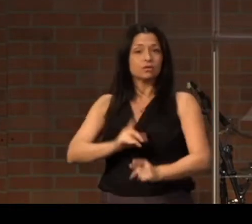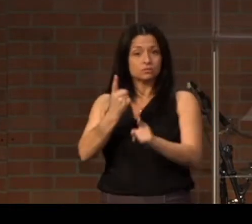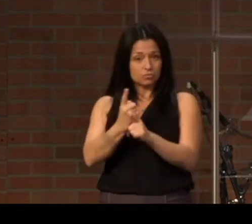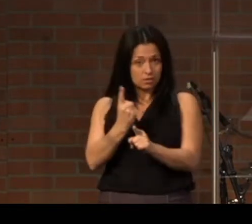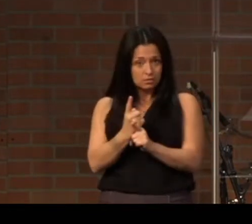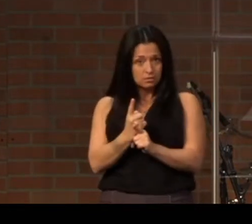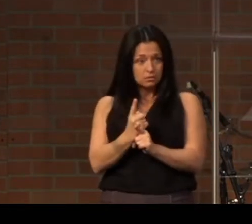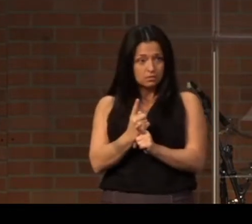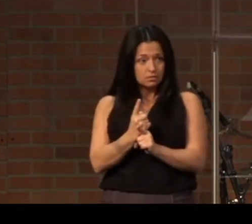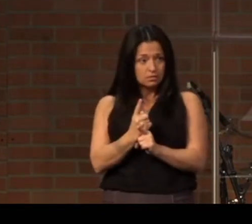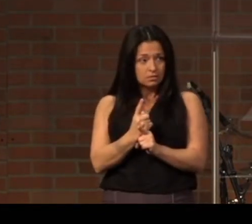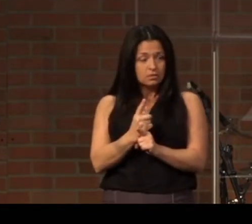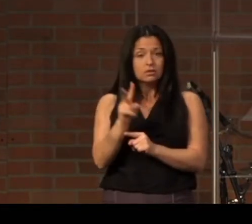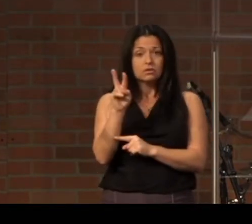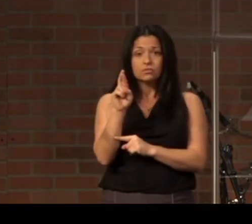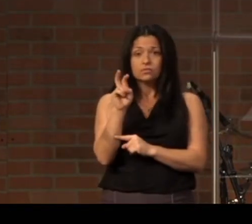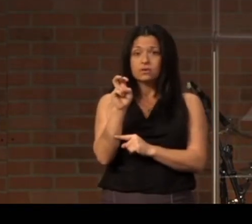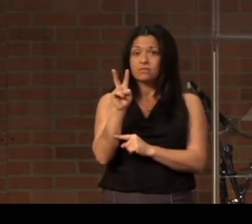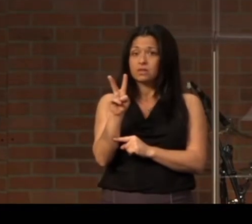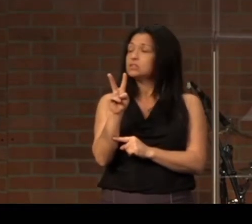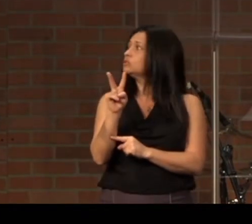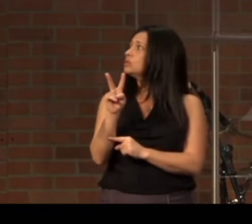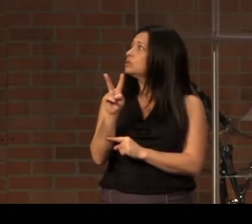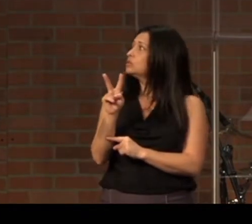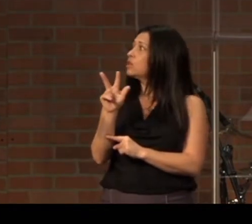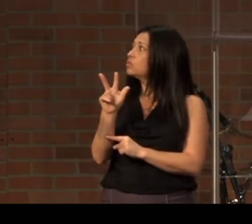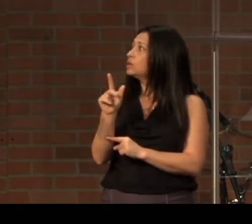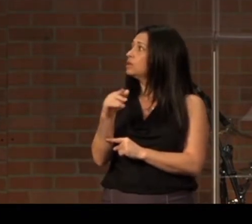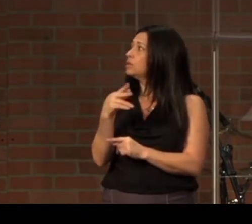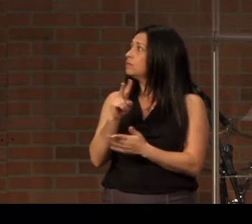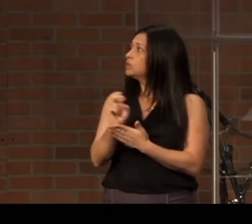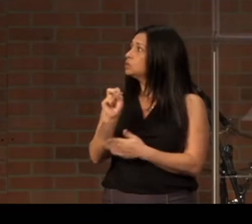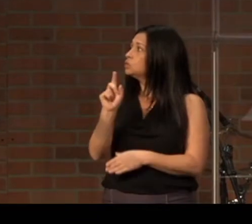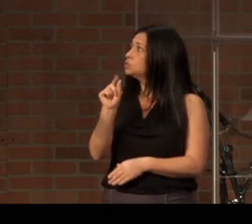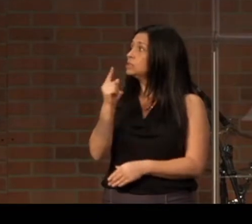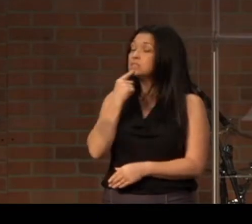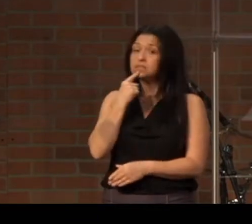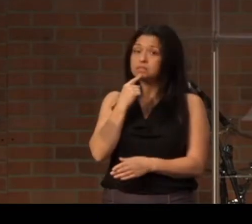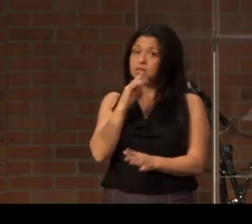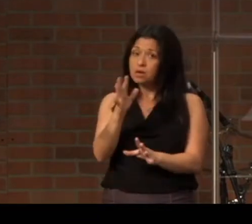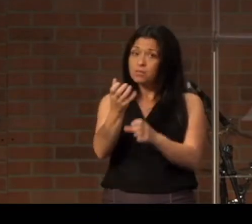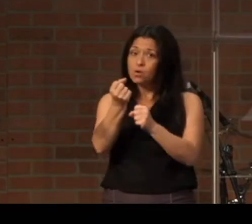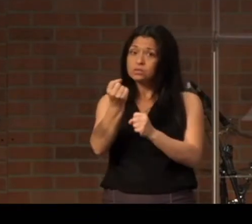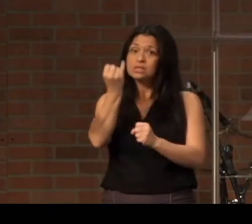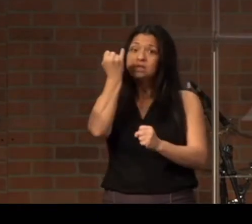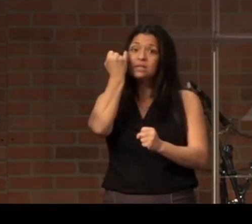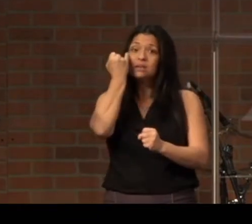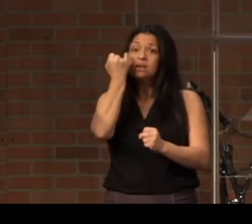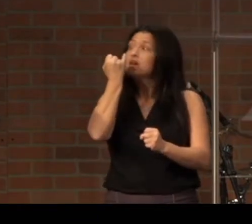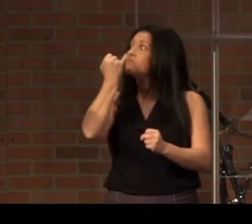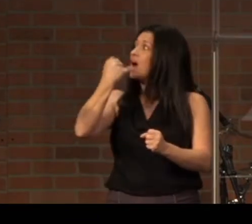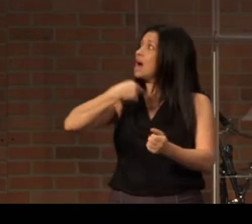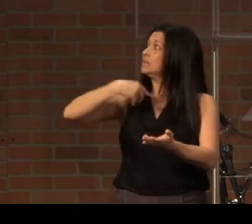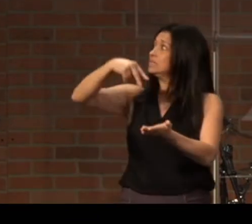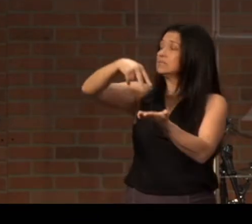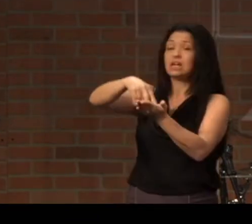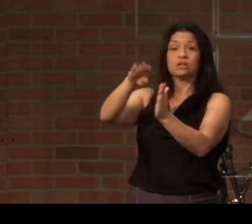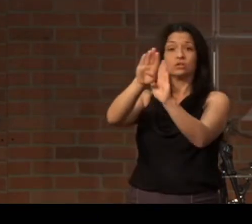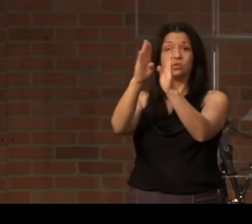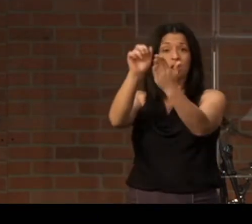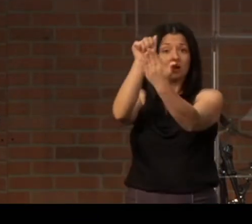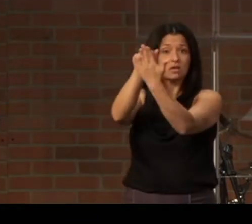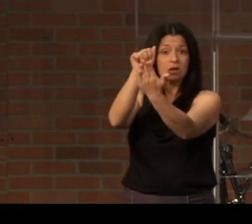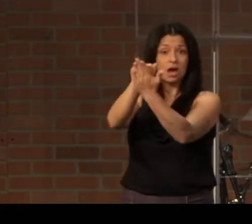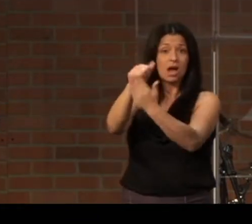Revelation 3:20, same theme, isn't it? Jesus says, behold, I stand at the door and knock. If anyone hears my voice and opens the door, then